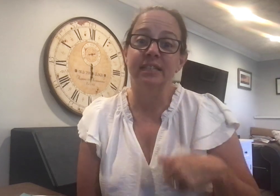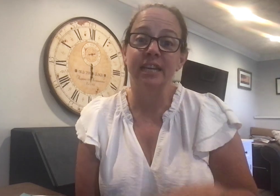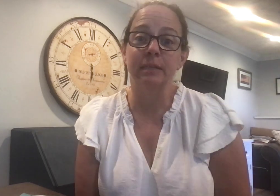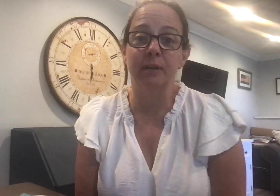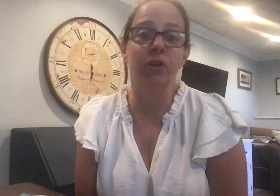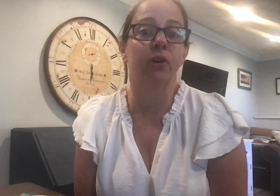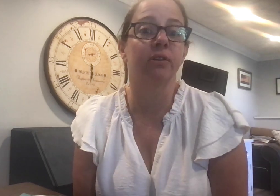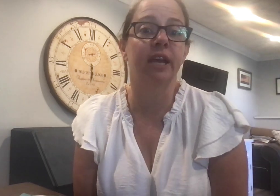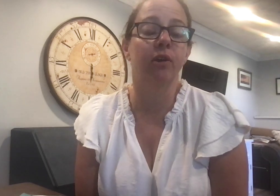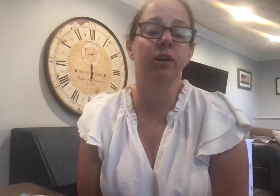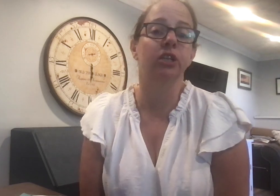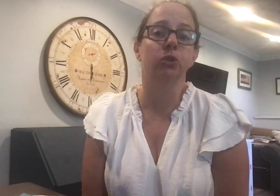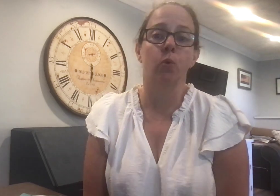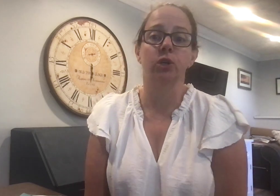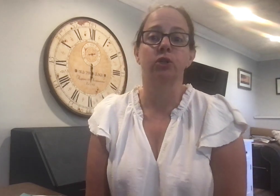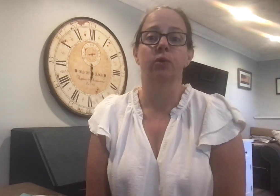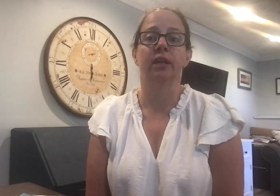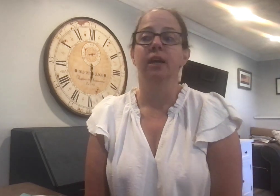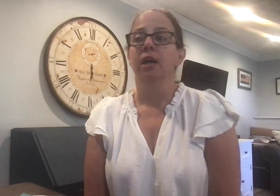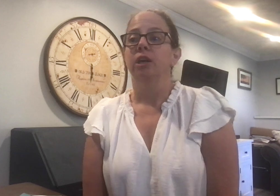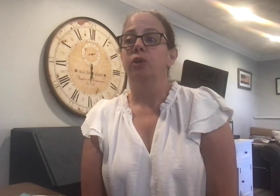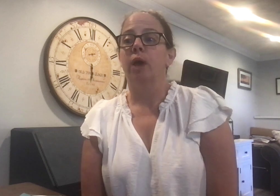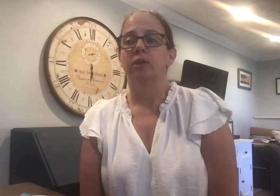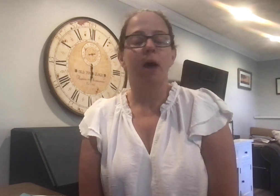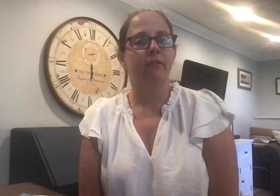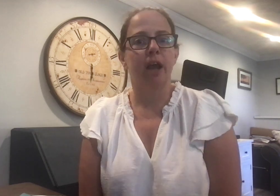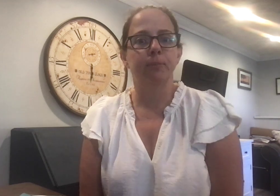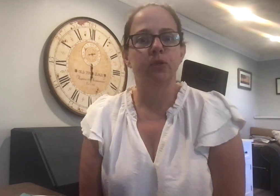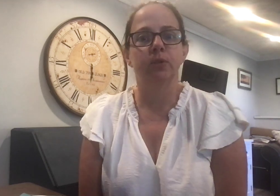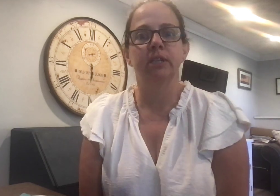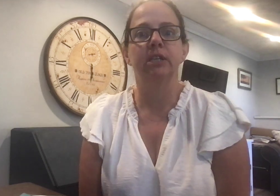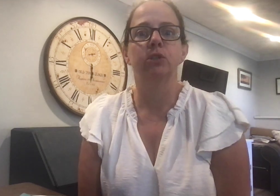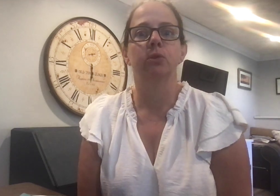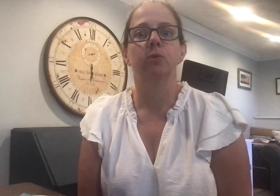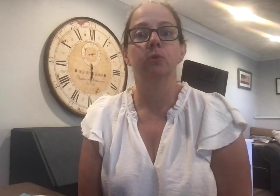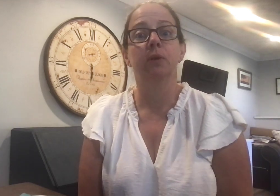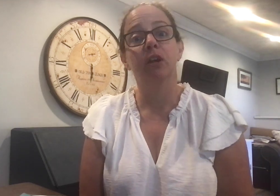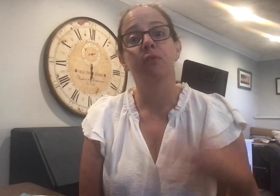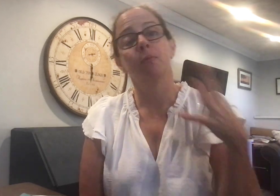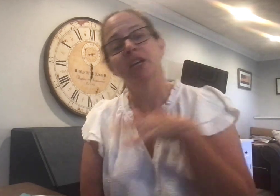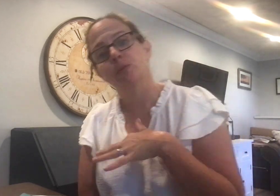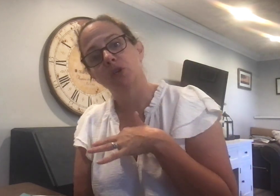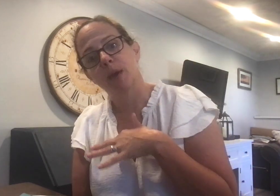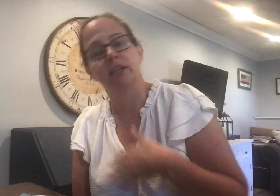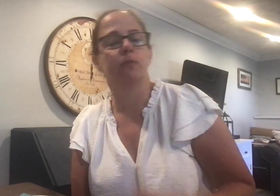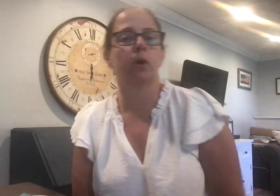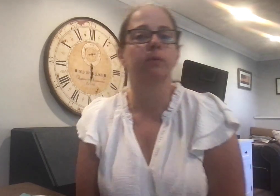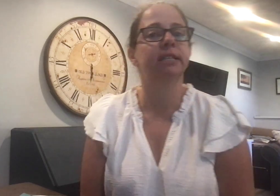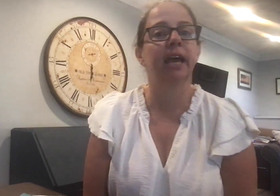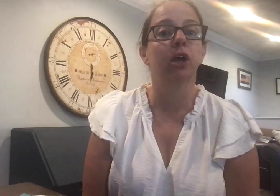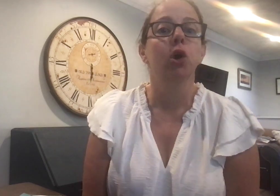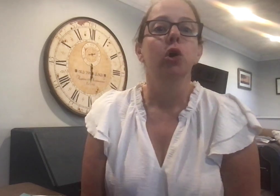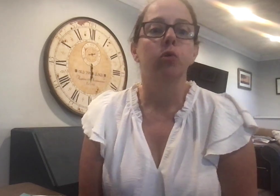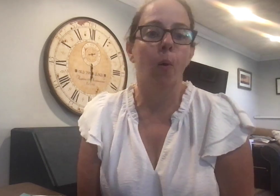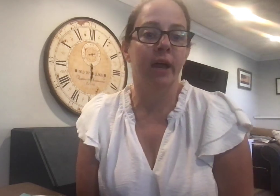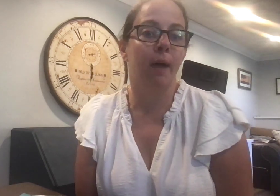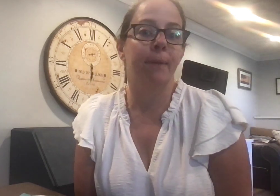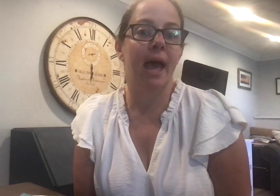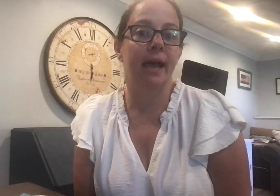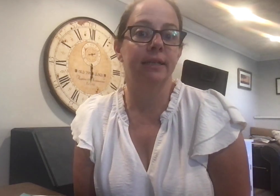guest speaker later in this course so that you guys will have an opportunity to hear from his perspective what it was like growing up as a